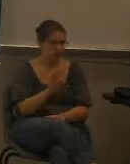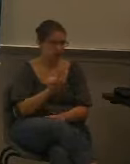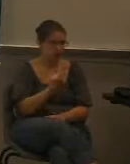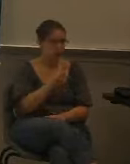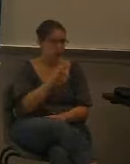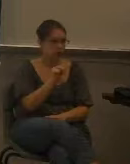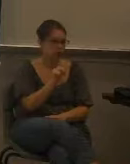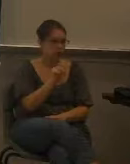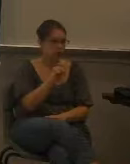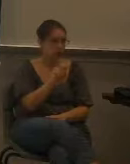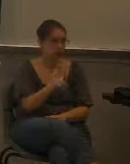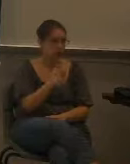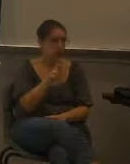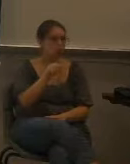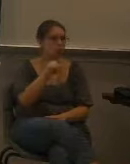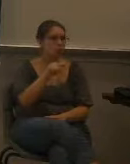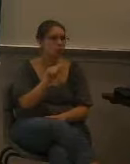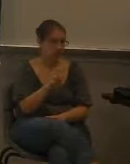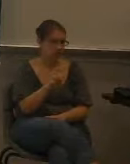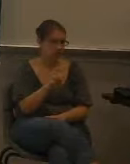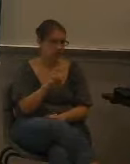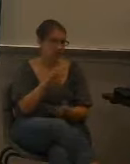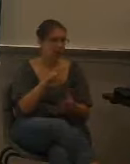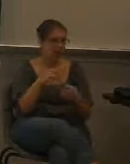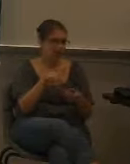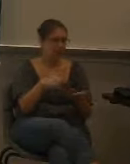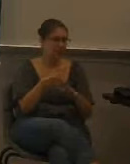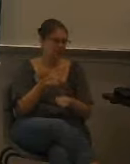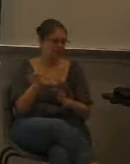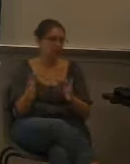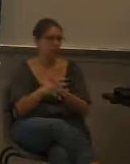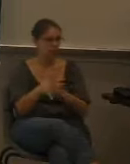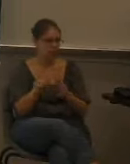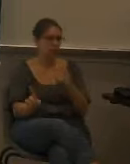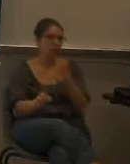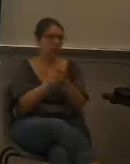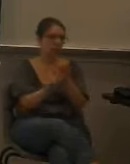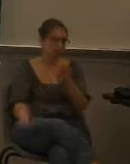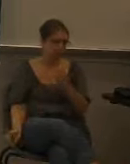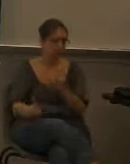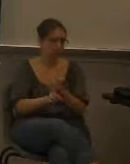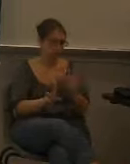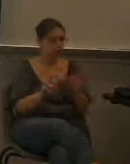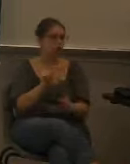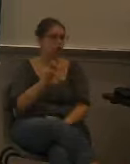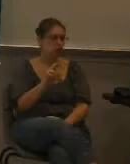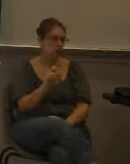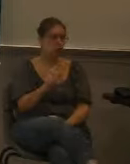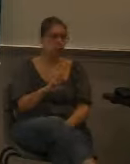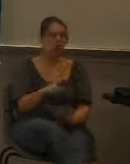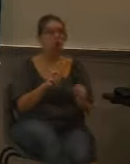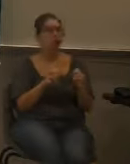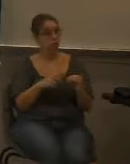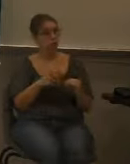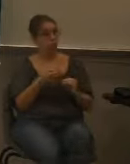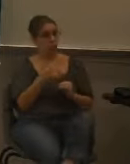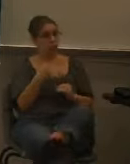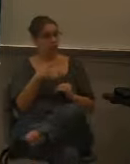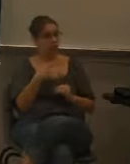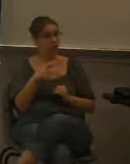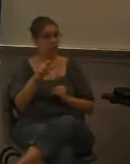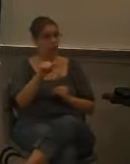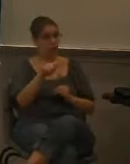rate of the invertebrates and compare that to the production to what the fish are